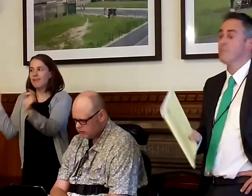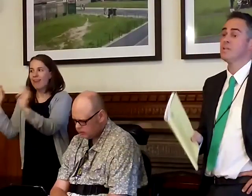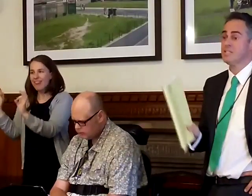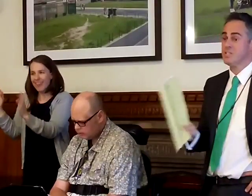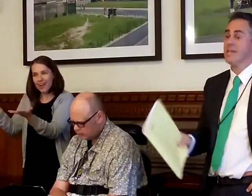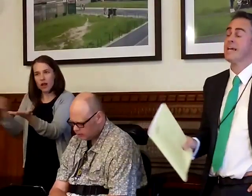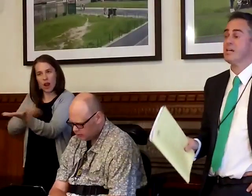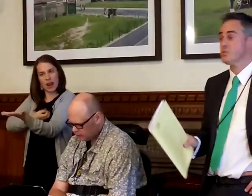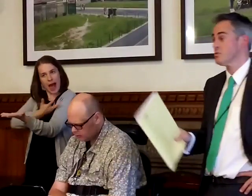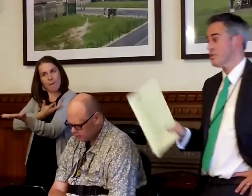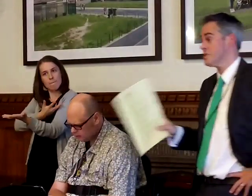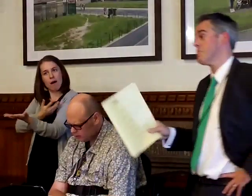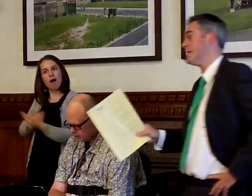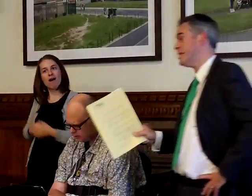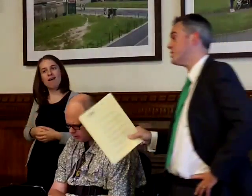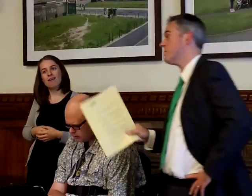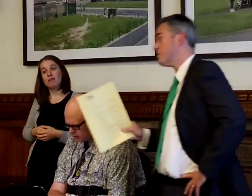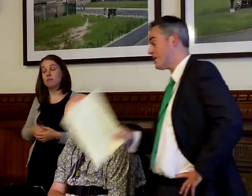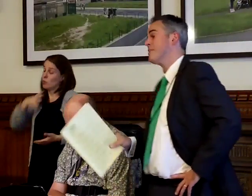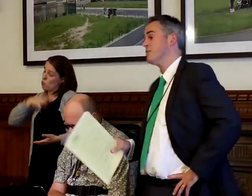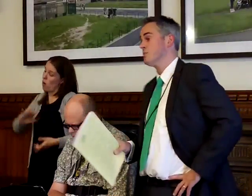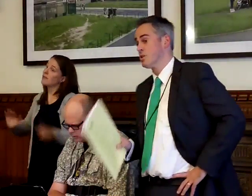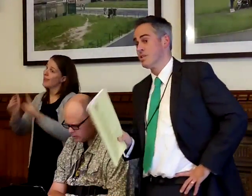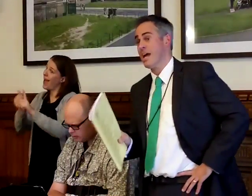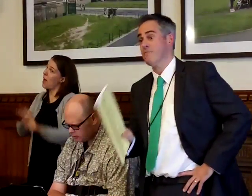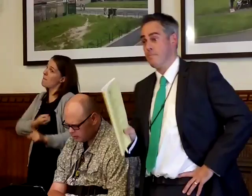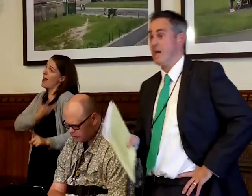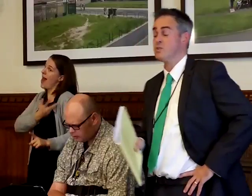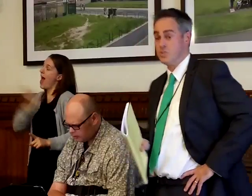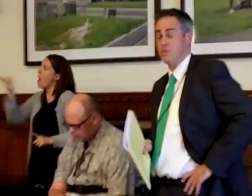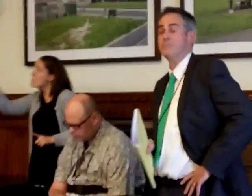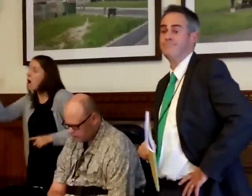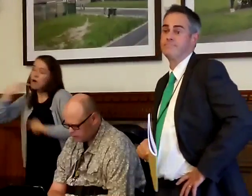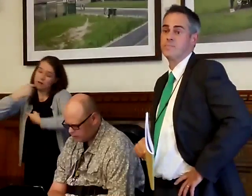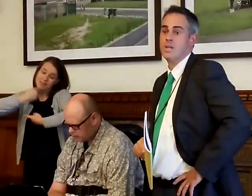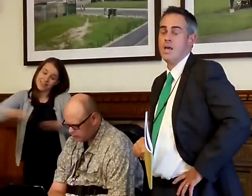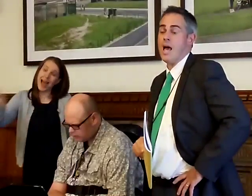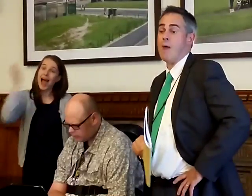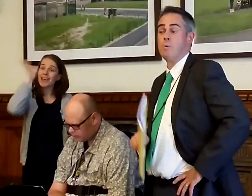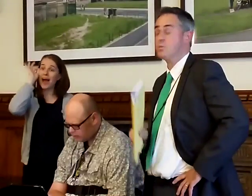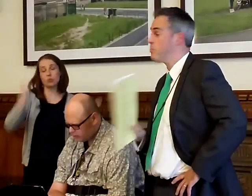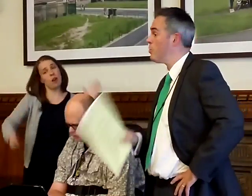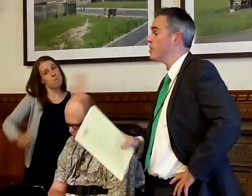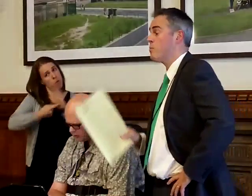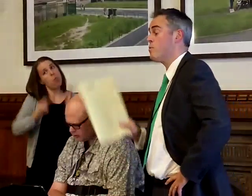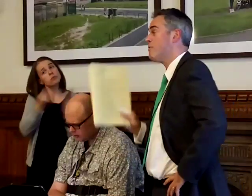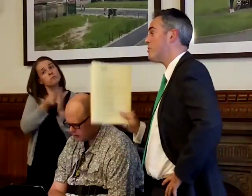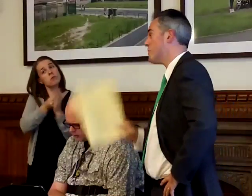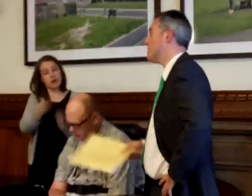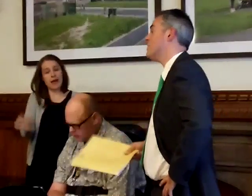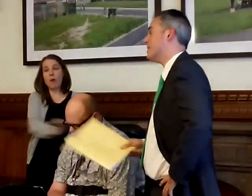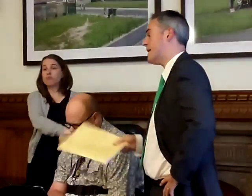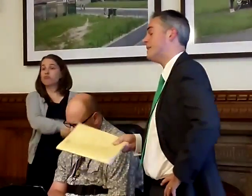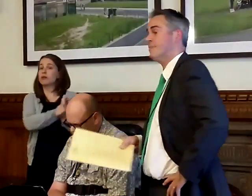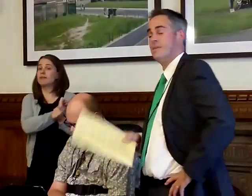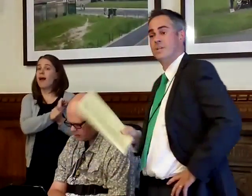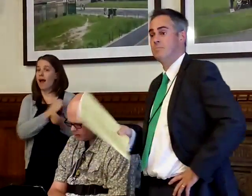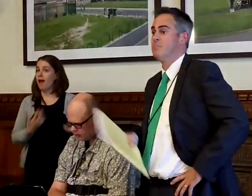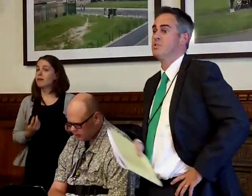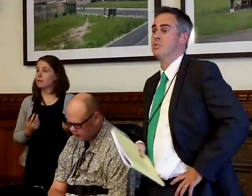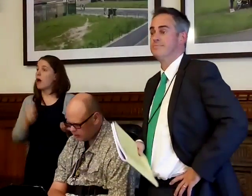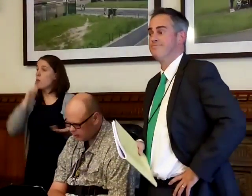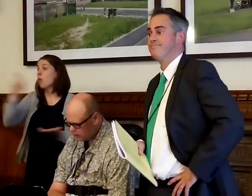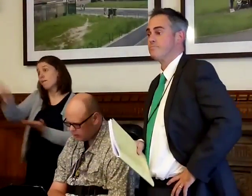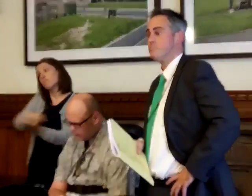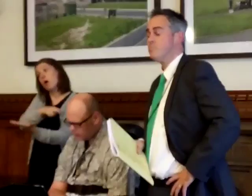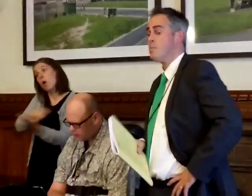leadership say unequivocally to their councils that this money needs to be ring-fenced. They have the power to do it. And we will support you and we will vote with you in that, and the